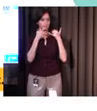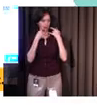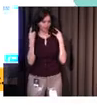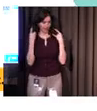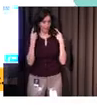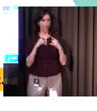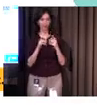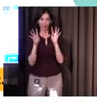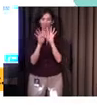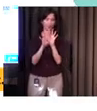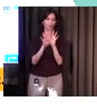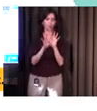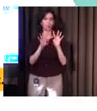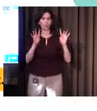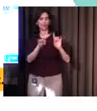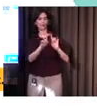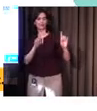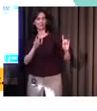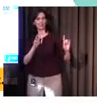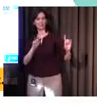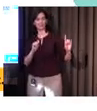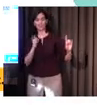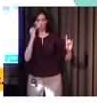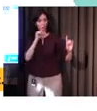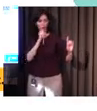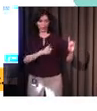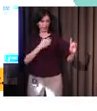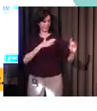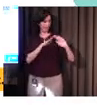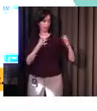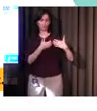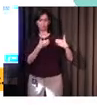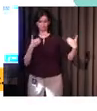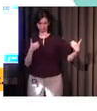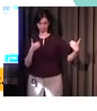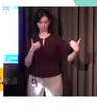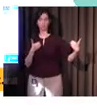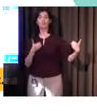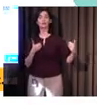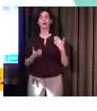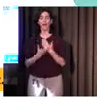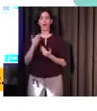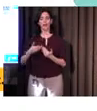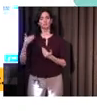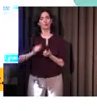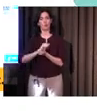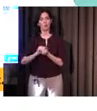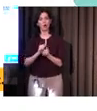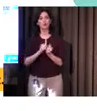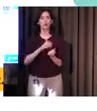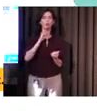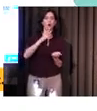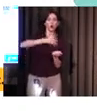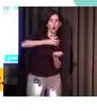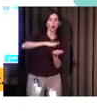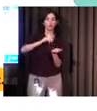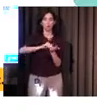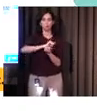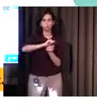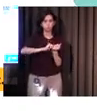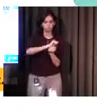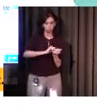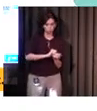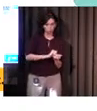from 6 feet apart from people who are not part of your immediate household. You wash your hands frequently with soap and water. You stay home when you're